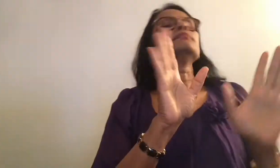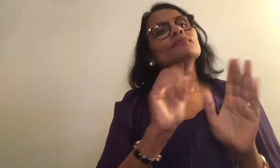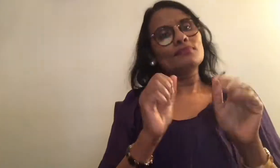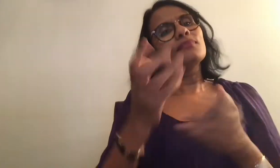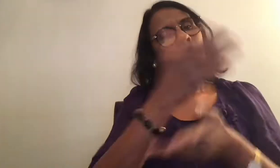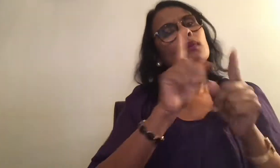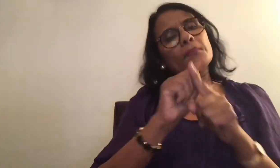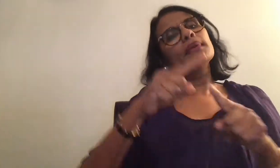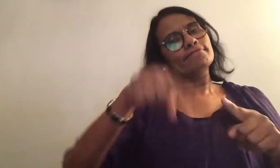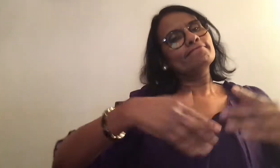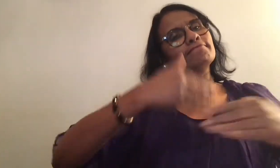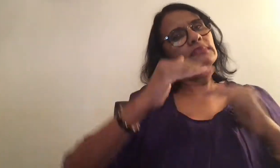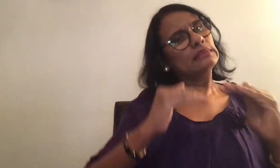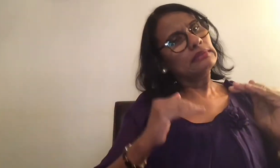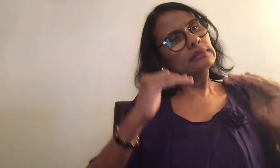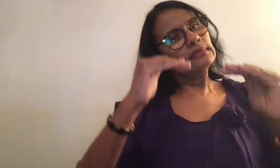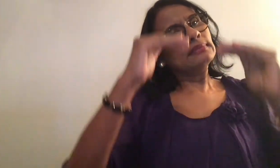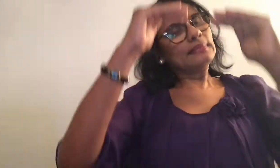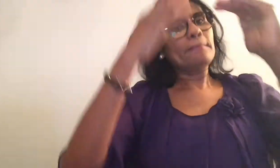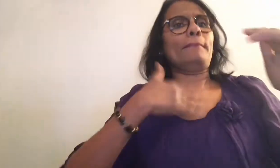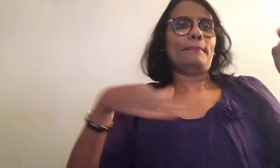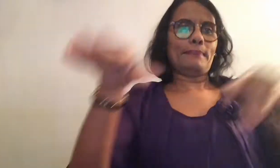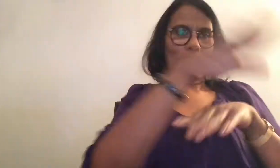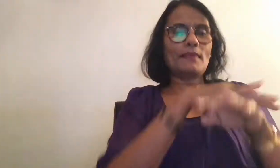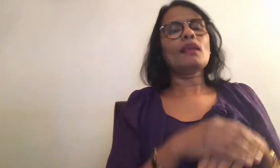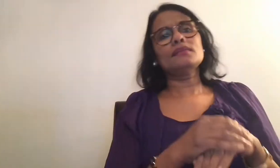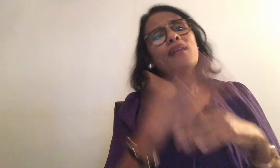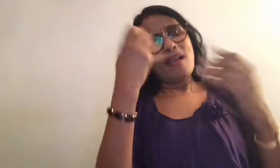All right, Bailey, you ready? All right, let's go. Mama's here.